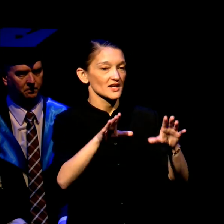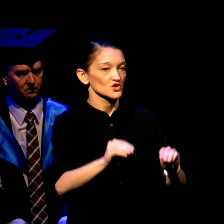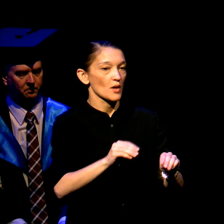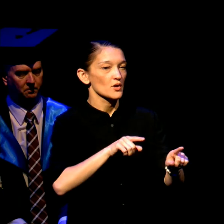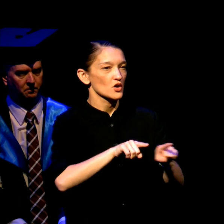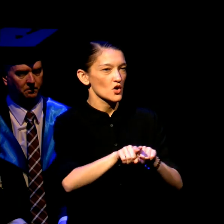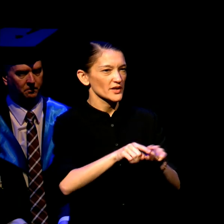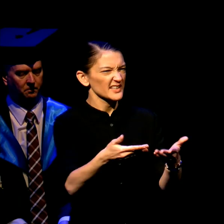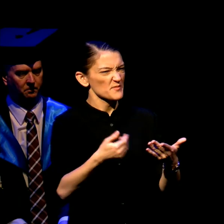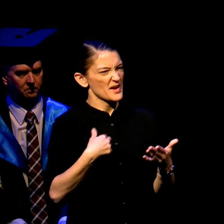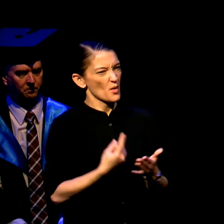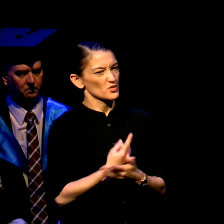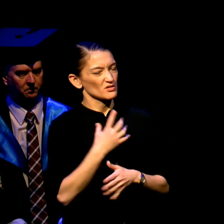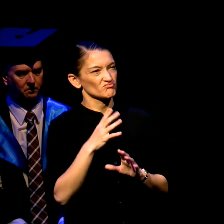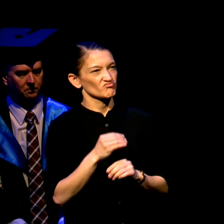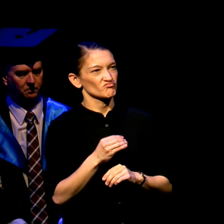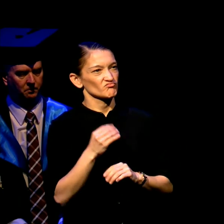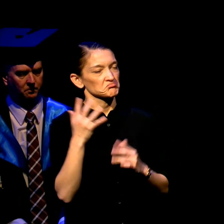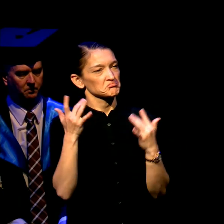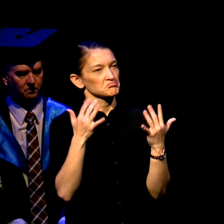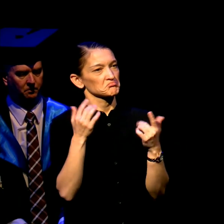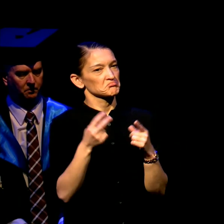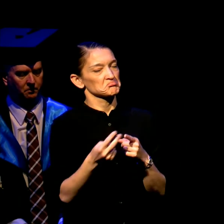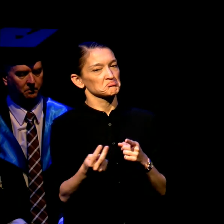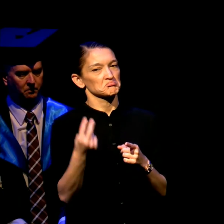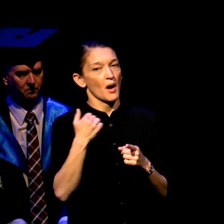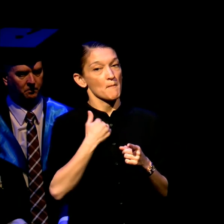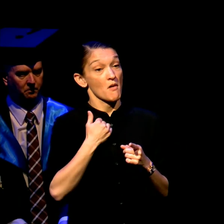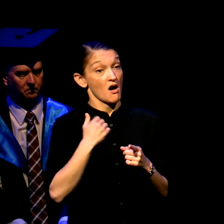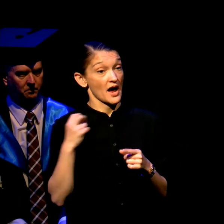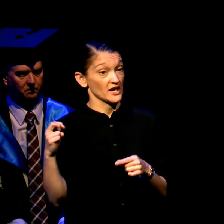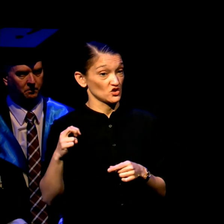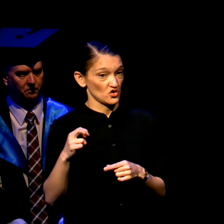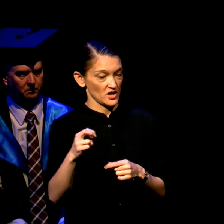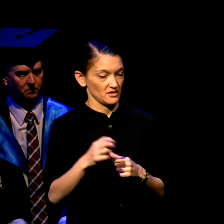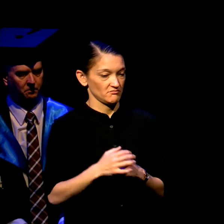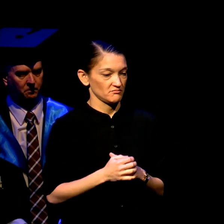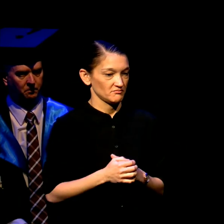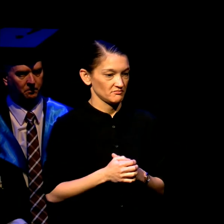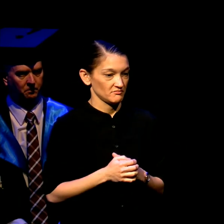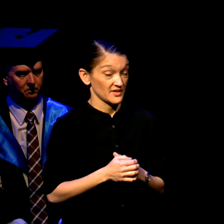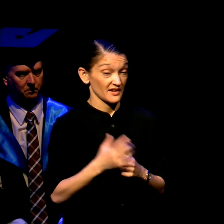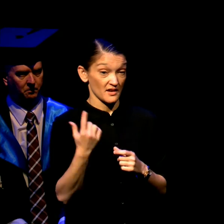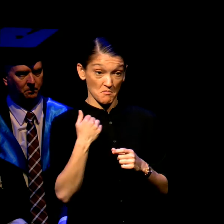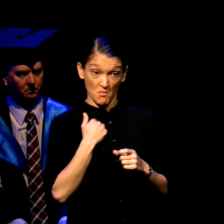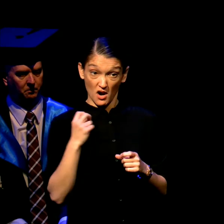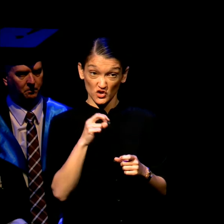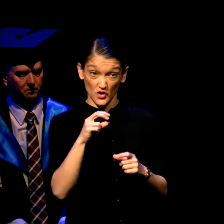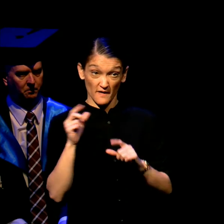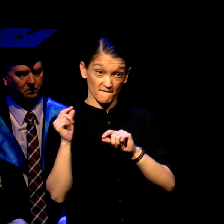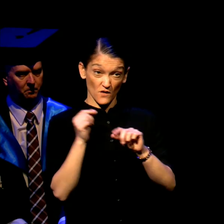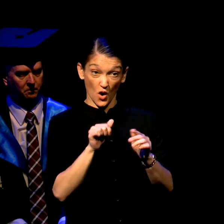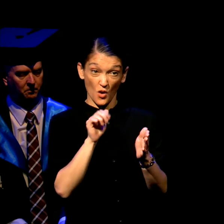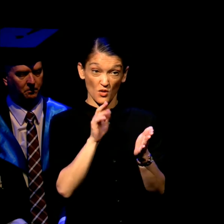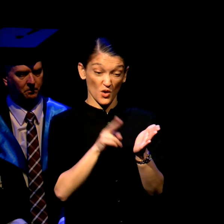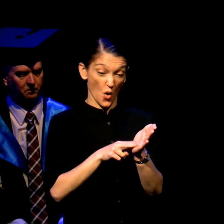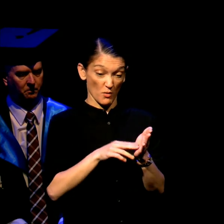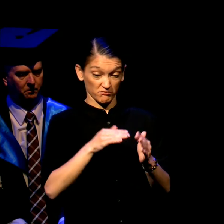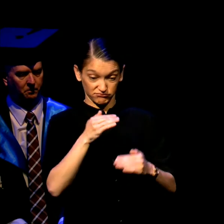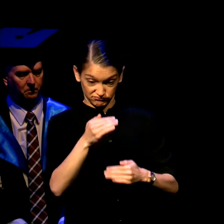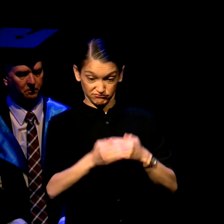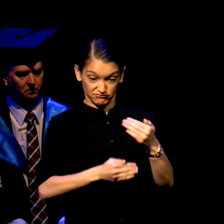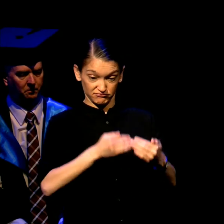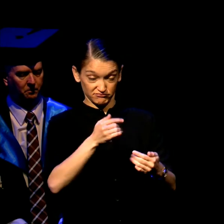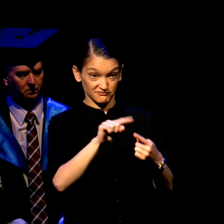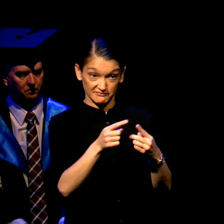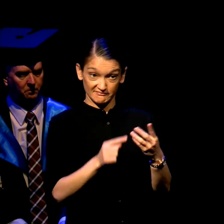think about my career journey. My career didn't follow the neat, predictable linear trajectory that my parents and